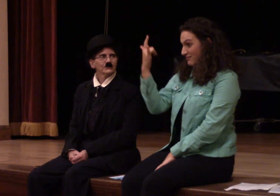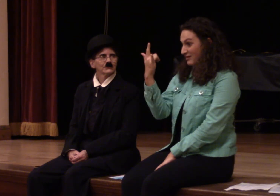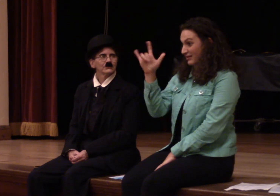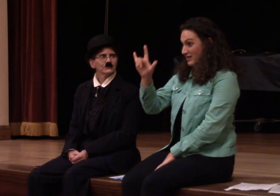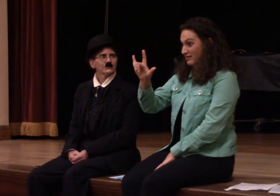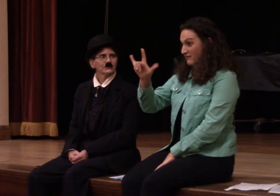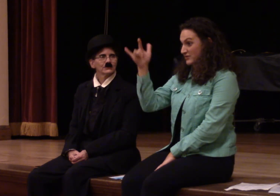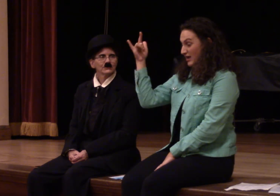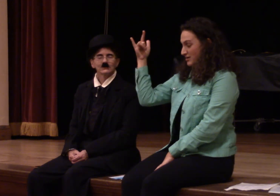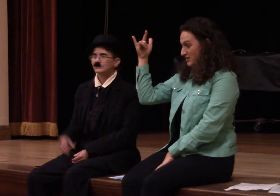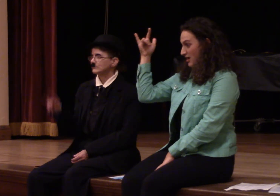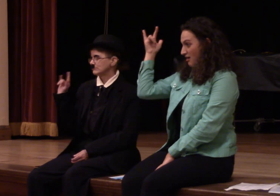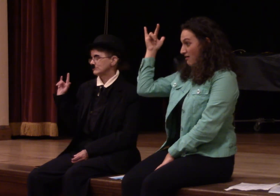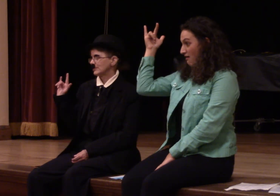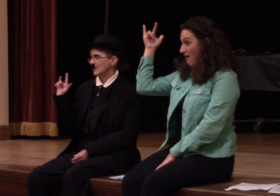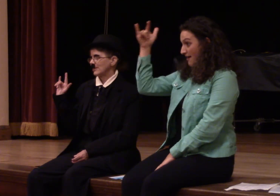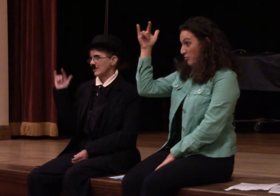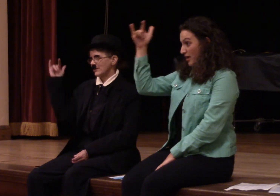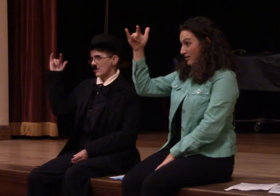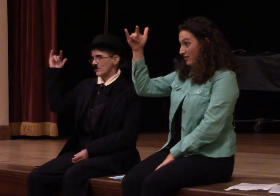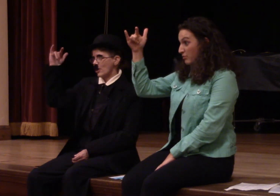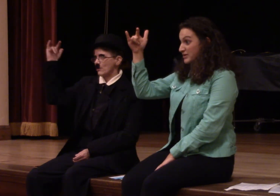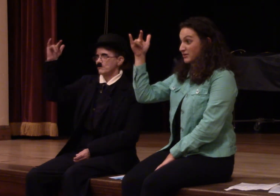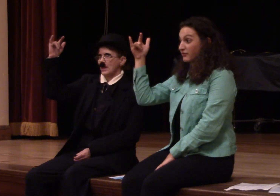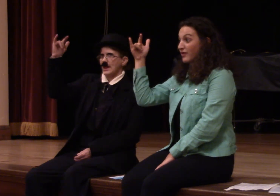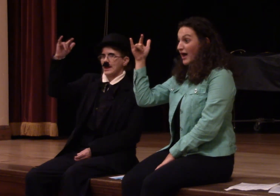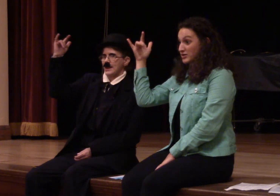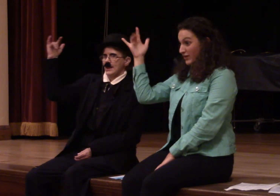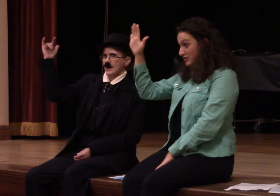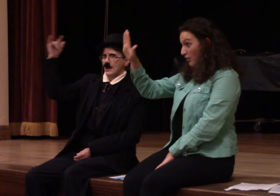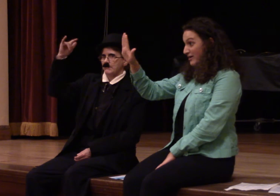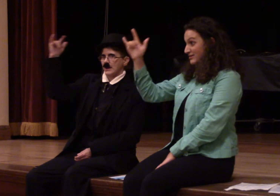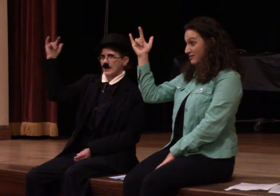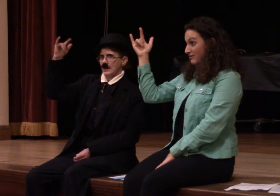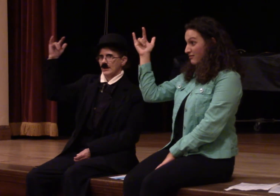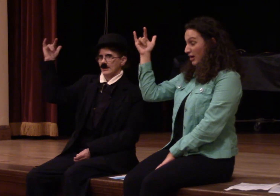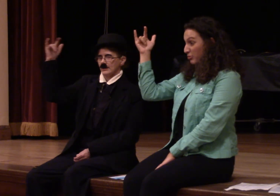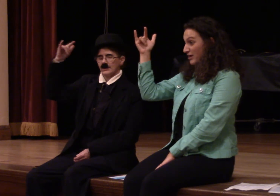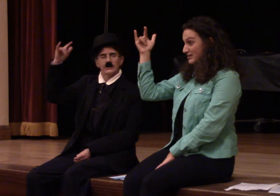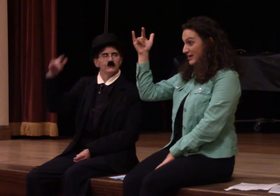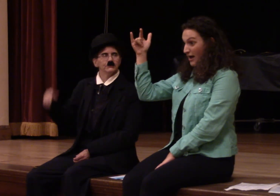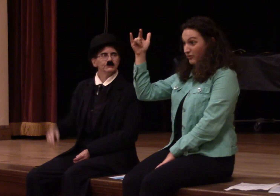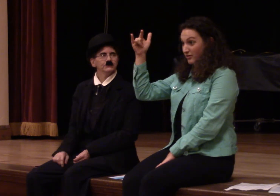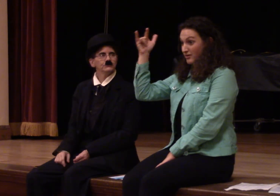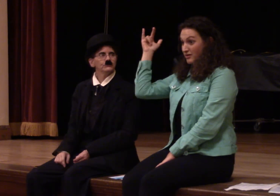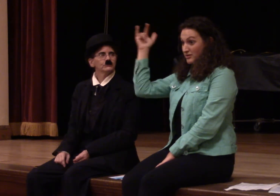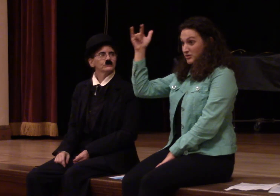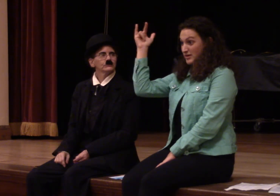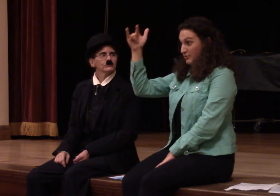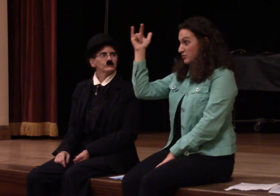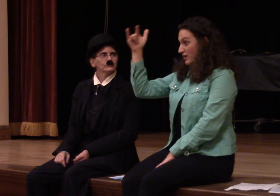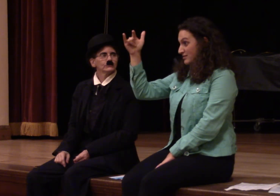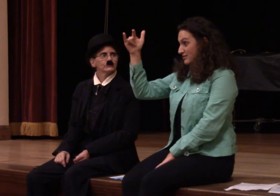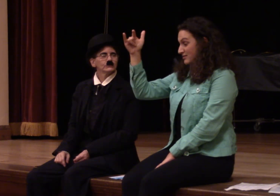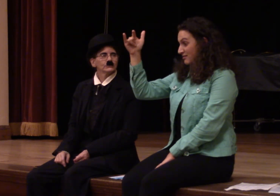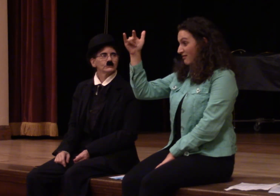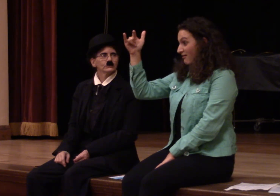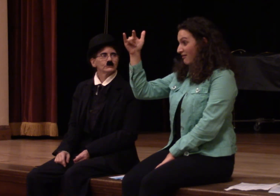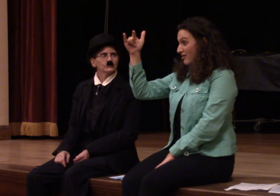like the I love you sign in the air, airplane. But to fly, so that's twice. Airplane is a noun, so you tap it twice.